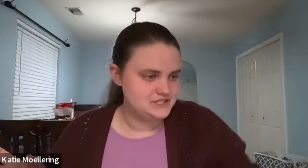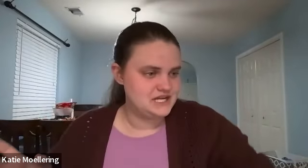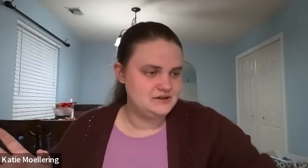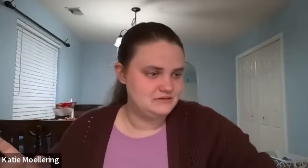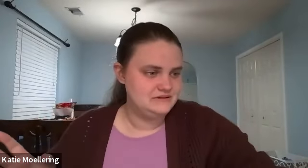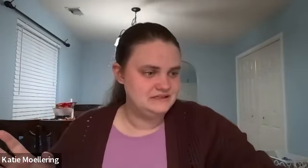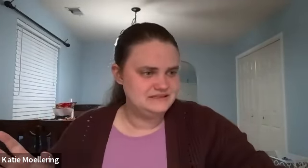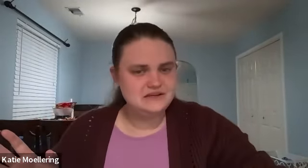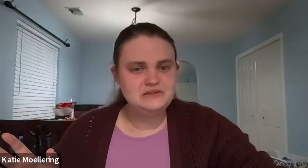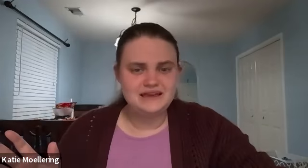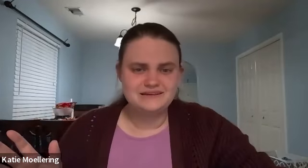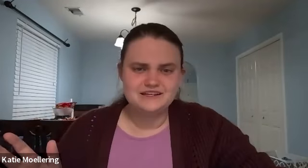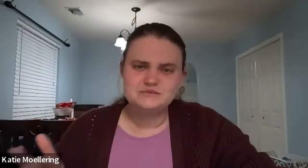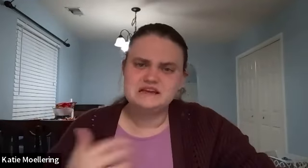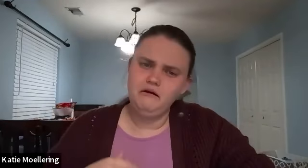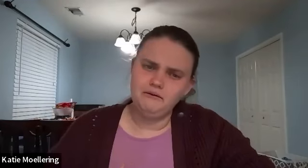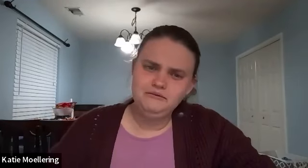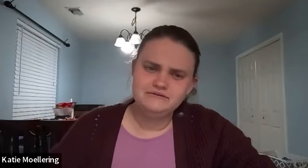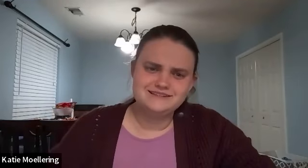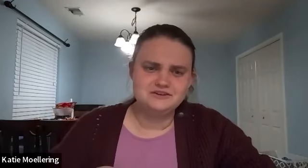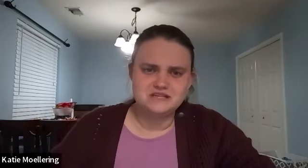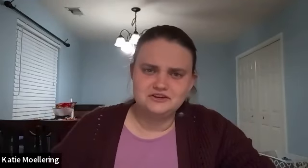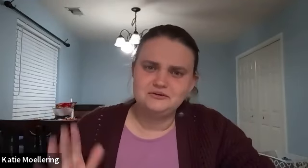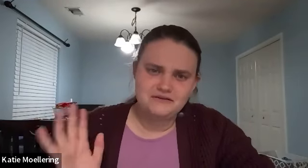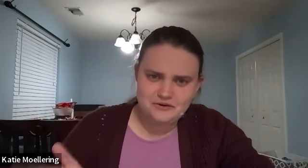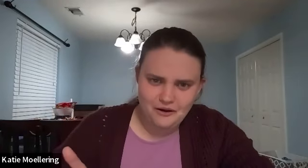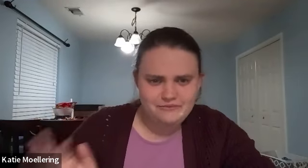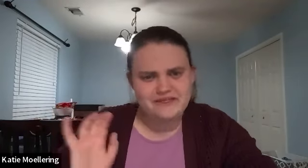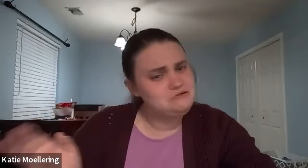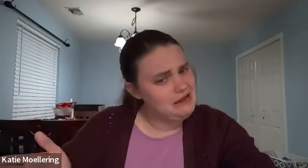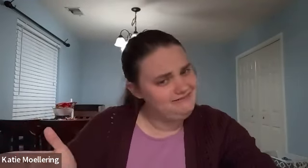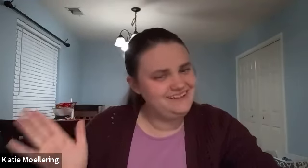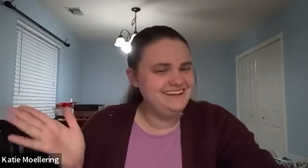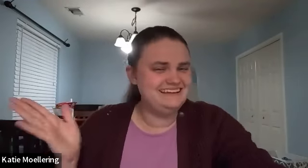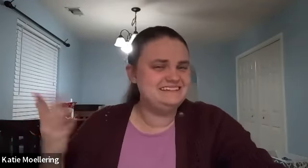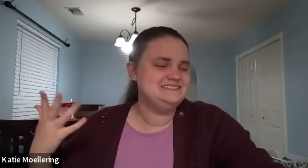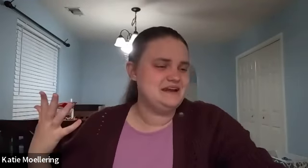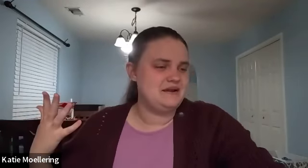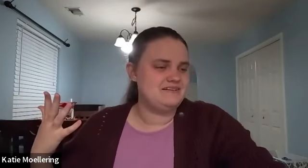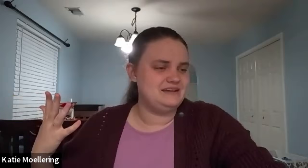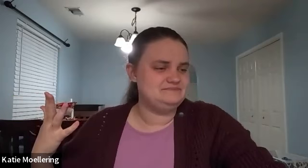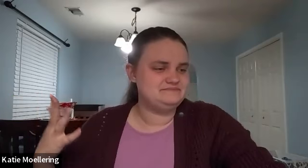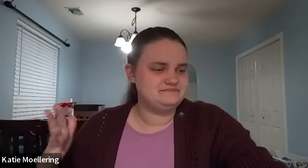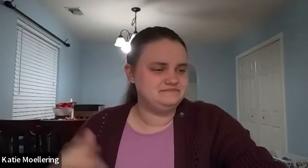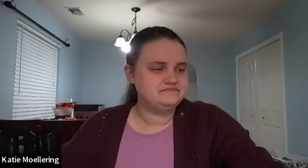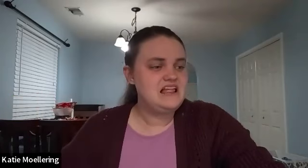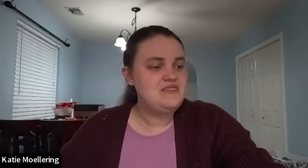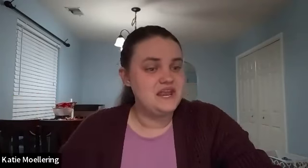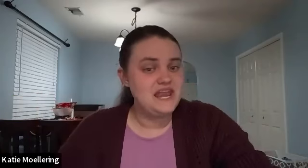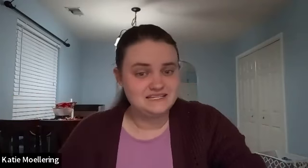I know it's a little like, it's almost like, oh, that's a little sad. You don't have your own, but that's okay. All right. The next